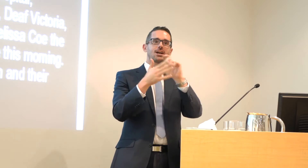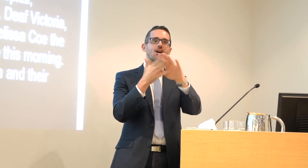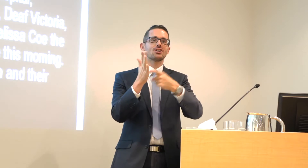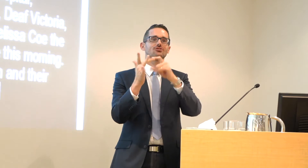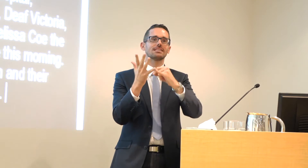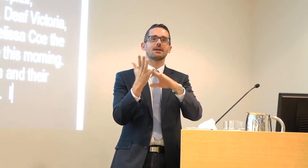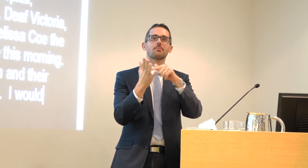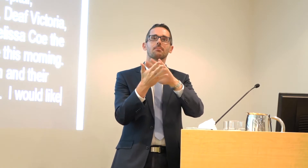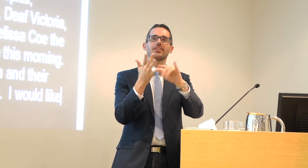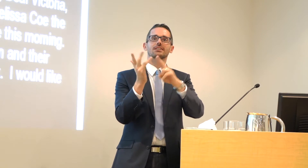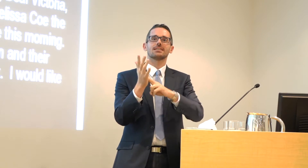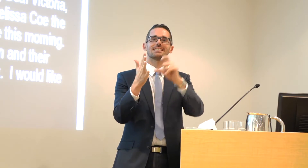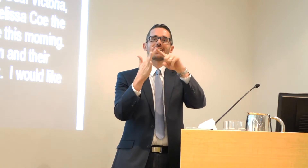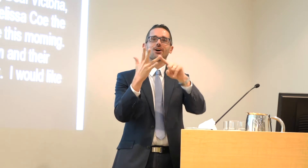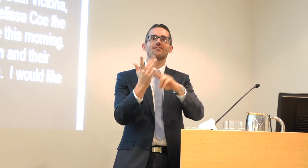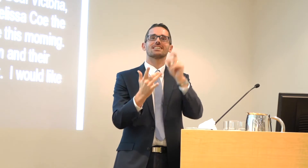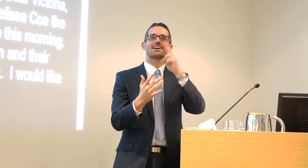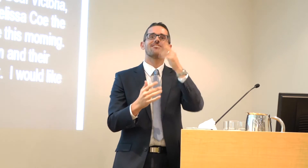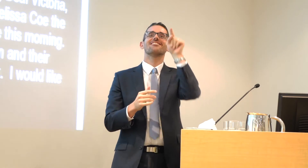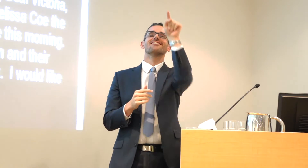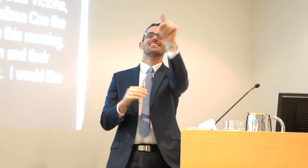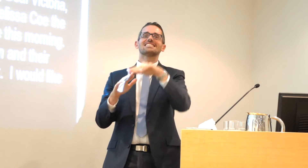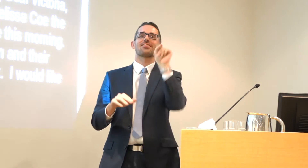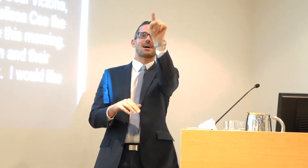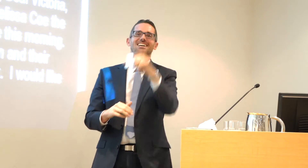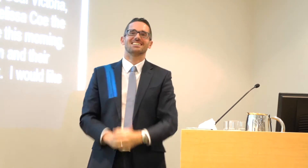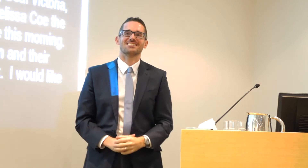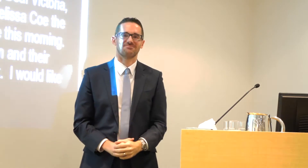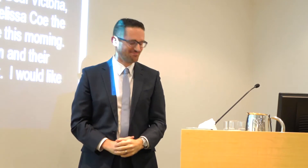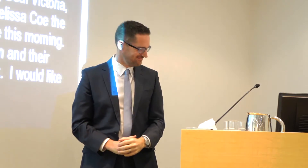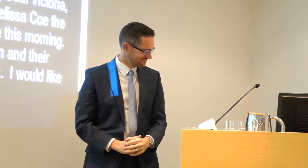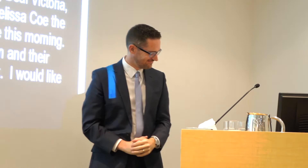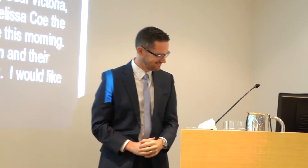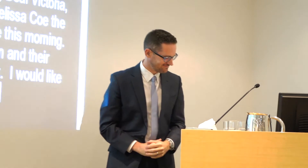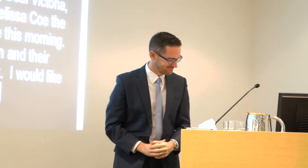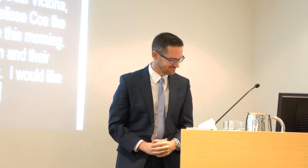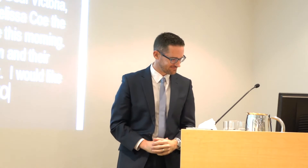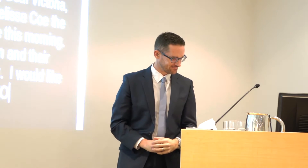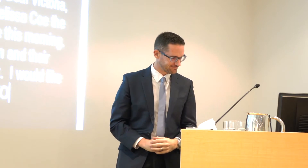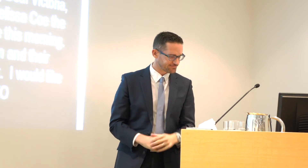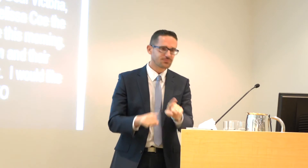I'd like to acknowledge my boss, Chris Matheson, the CEO of the Vicdeaf.